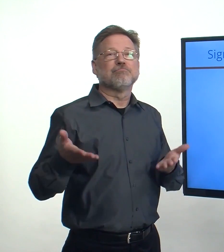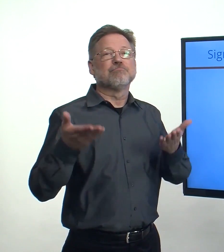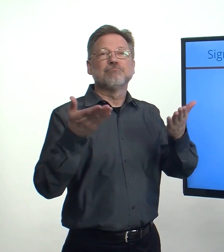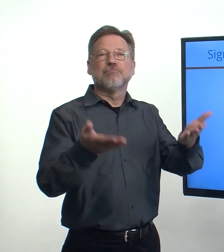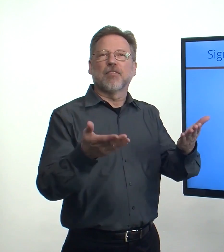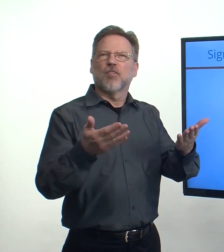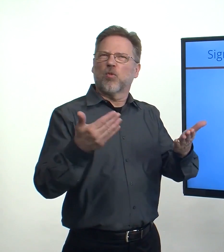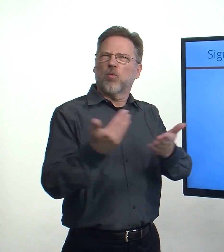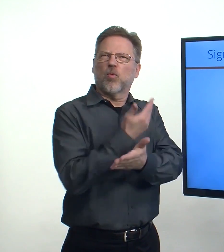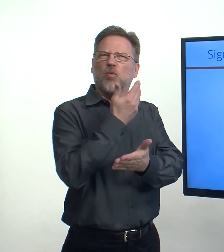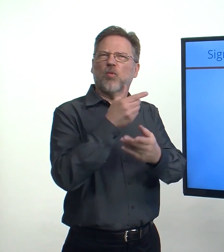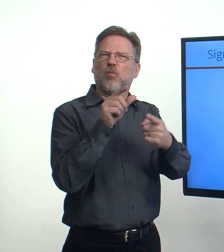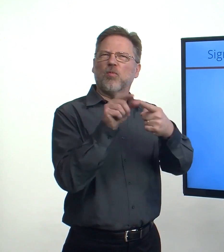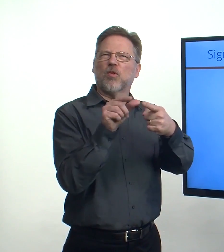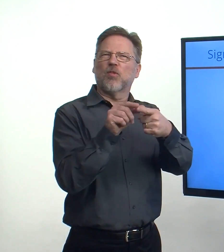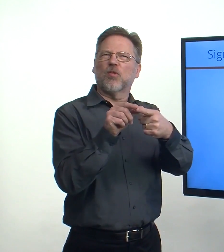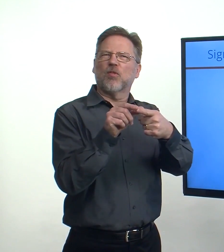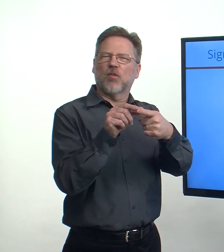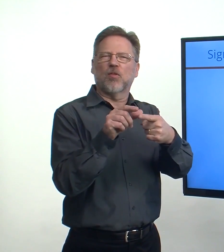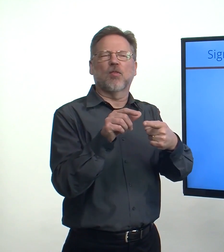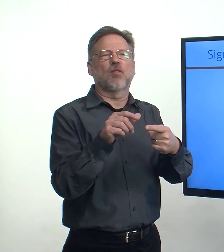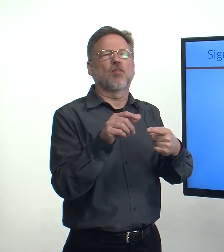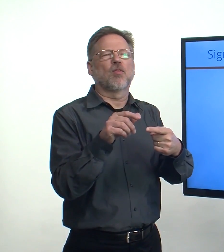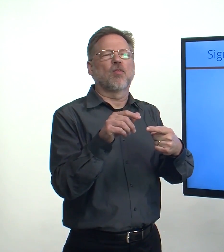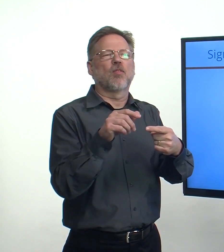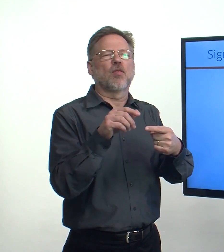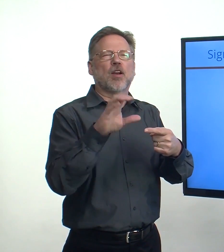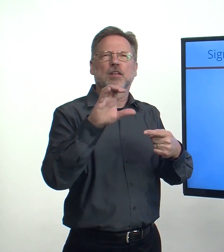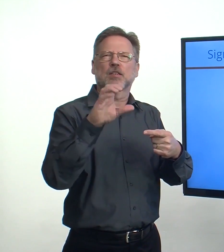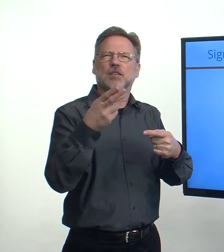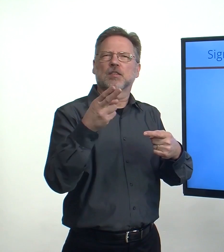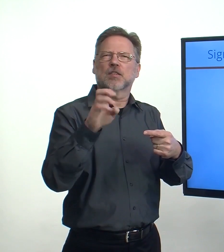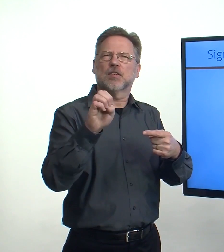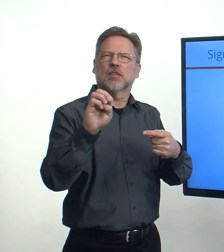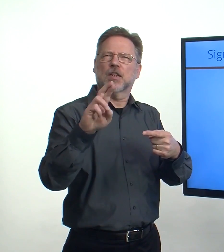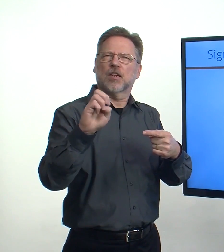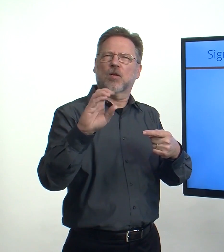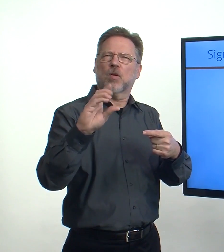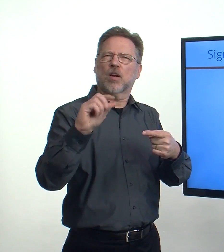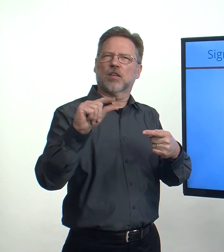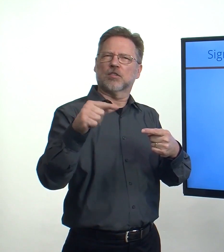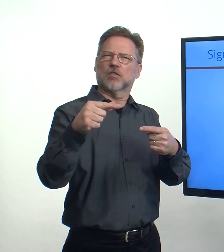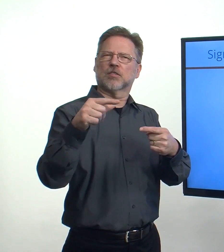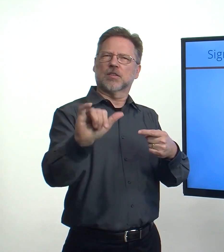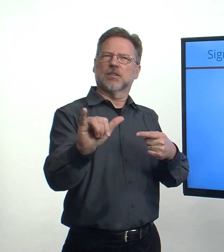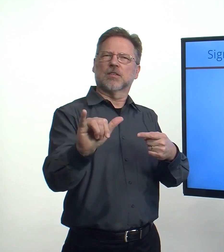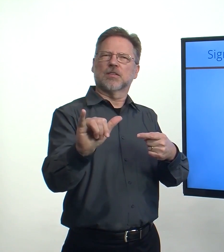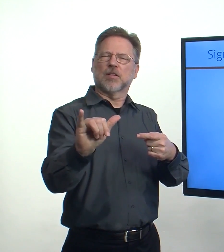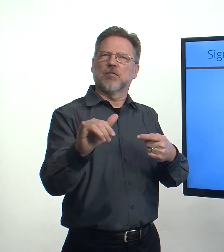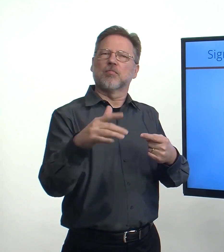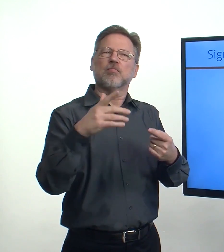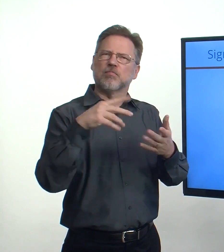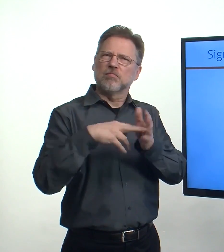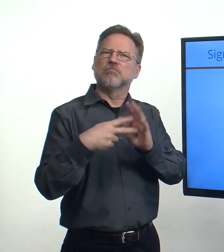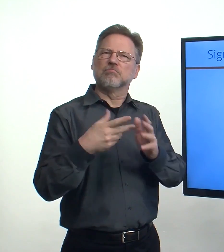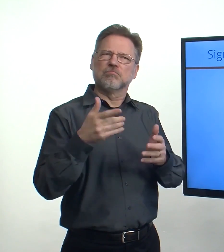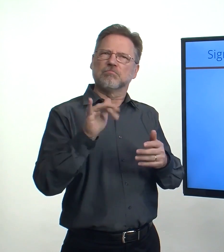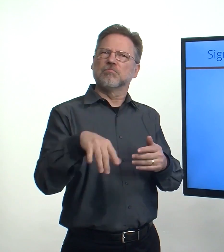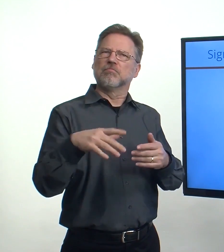Now, Stokoe also proposed using a new term, chirology, to describe the study